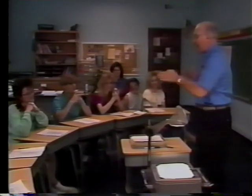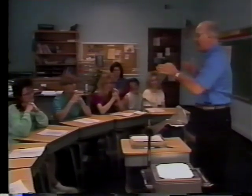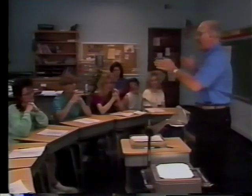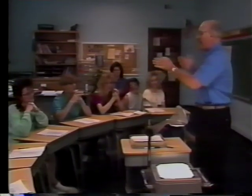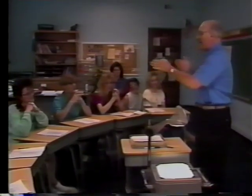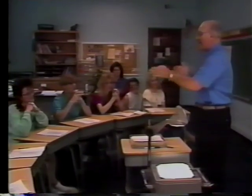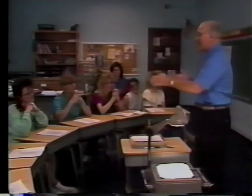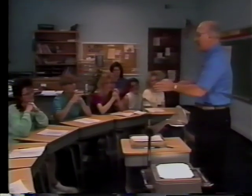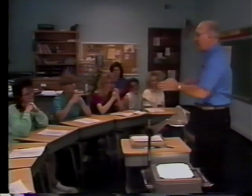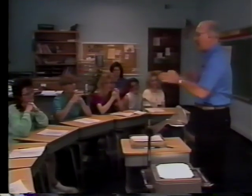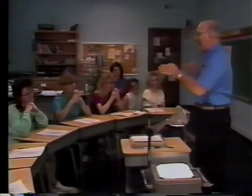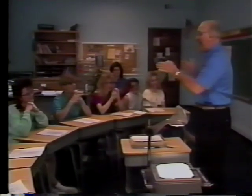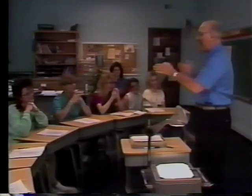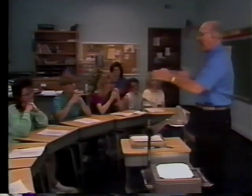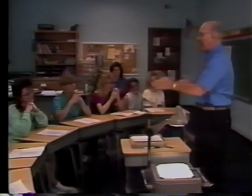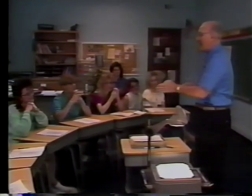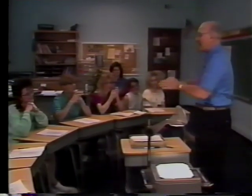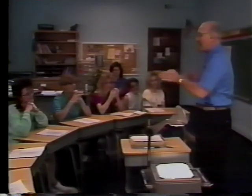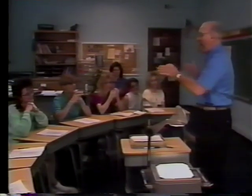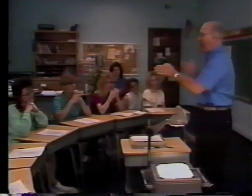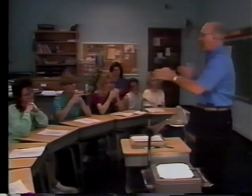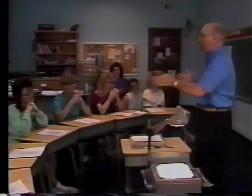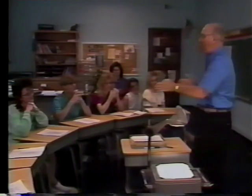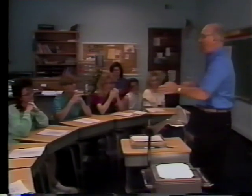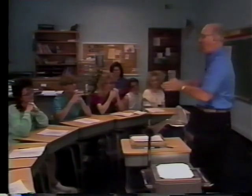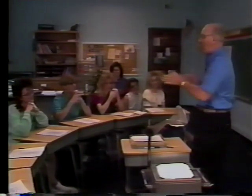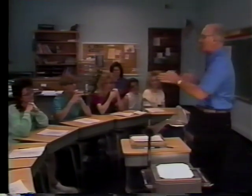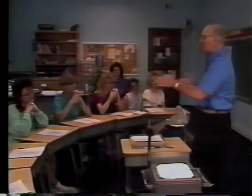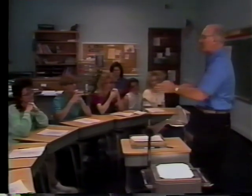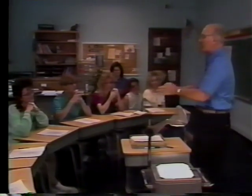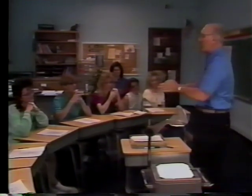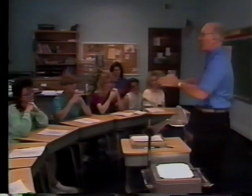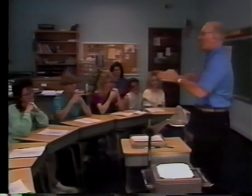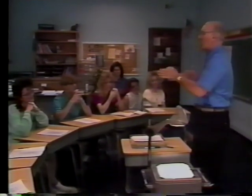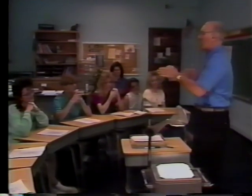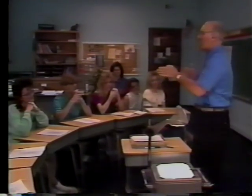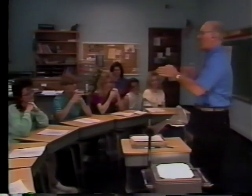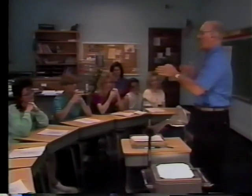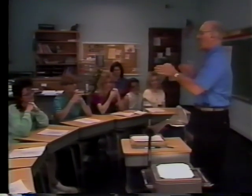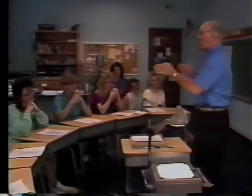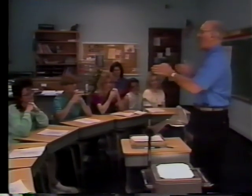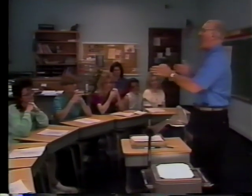then, nay, like bow and archery.